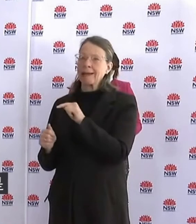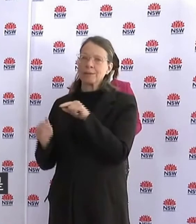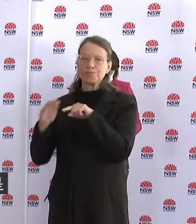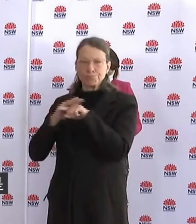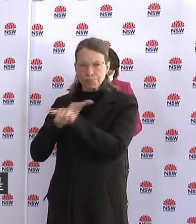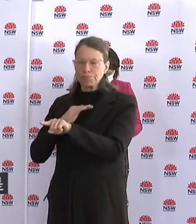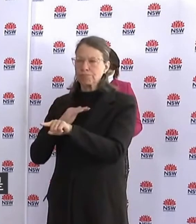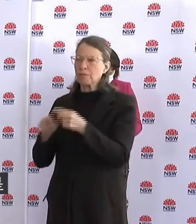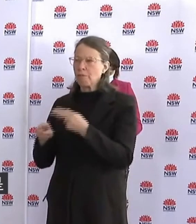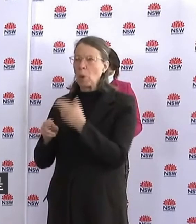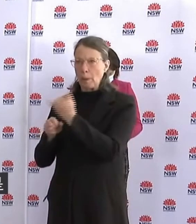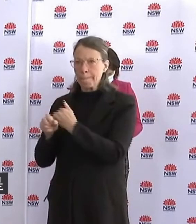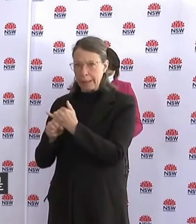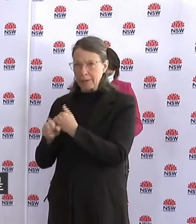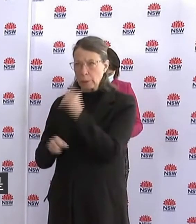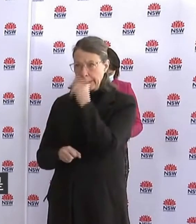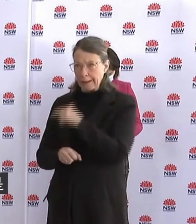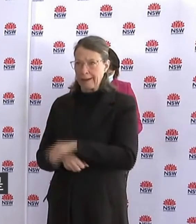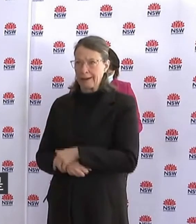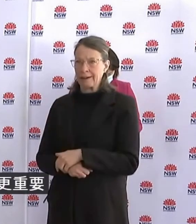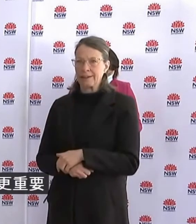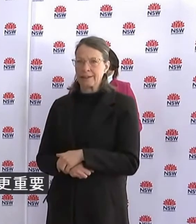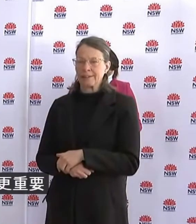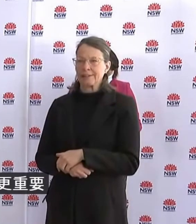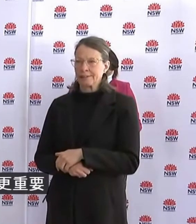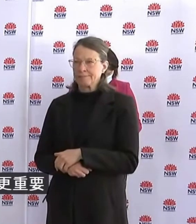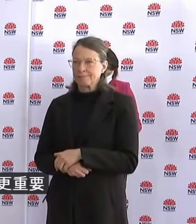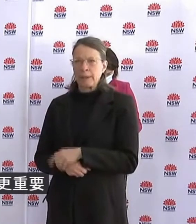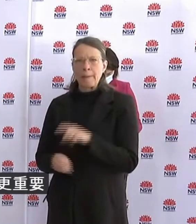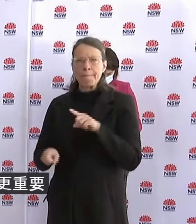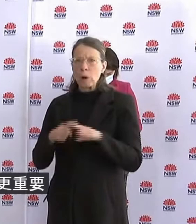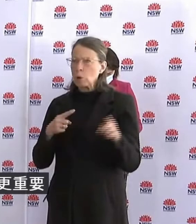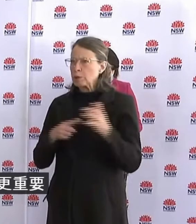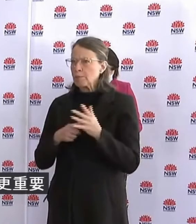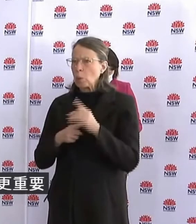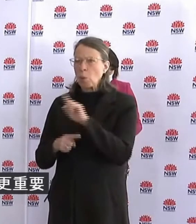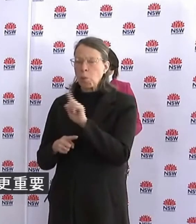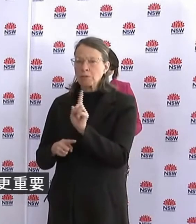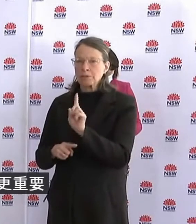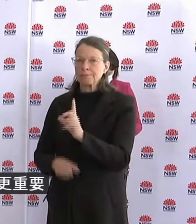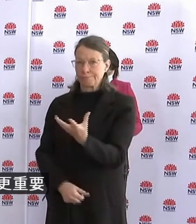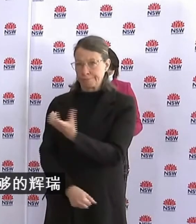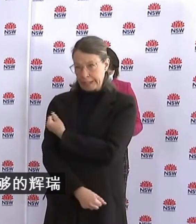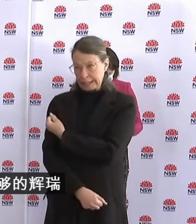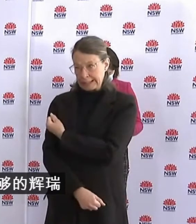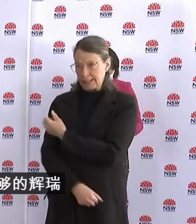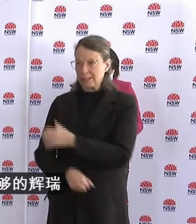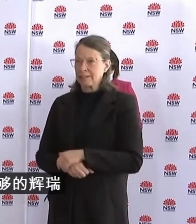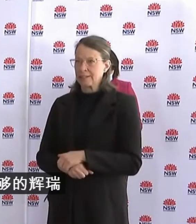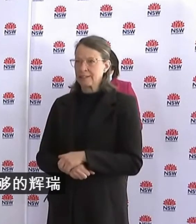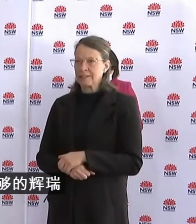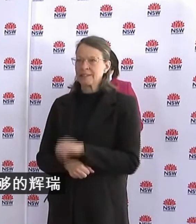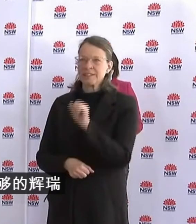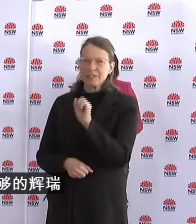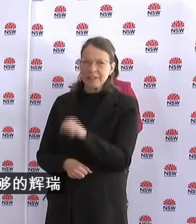medical attention. And can I say there's just nothing more important than getting vaccinated at the moment. It's a challenge. We